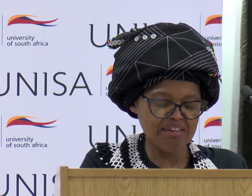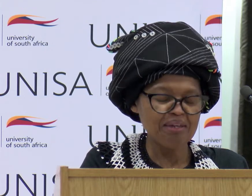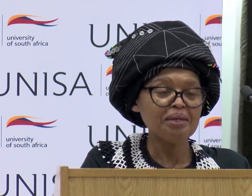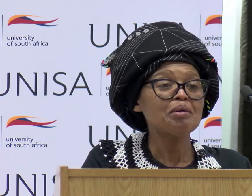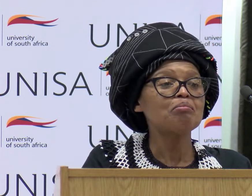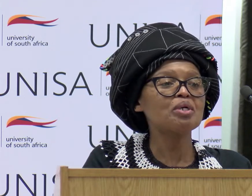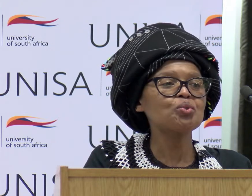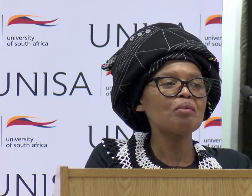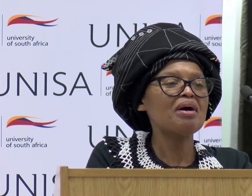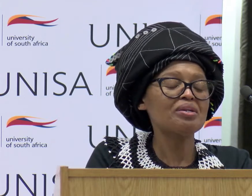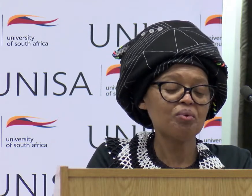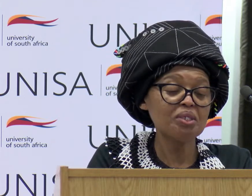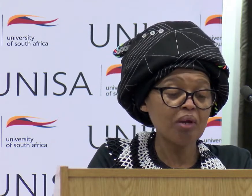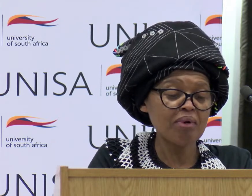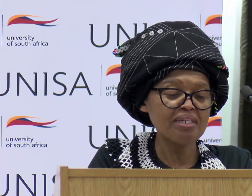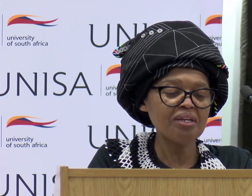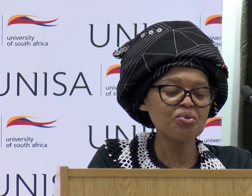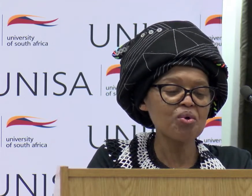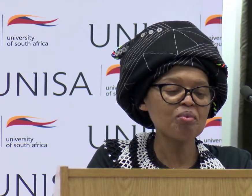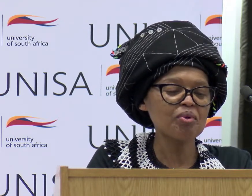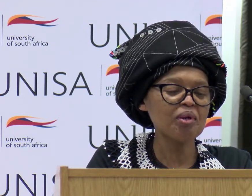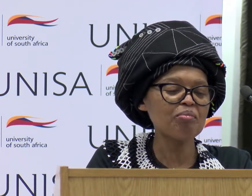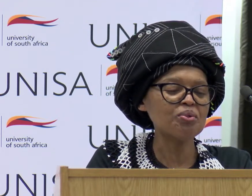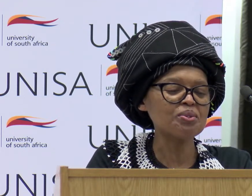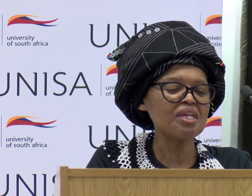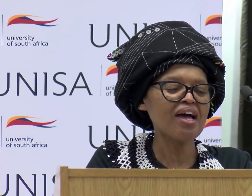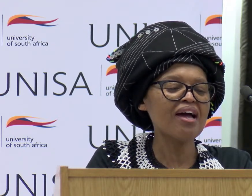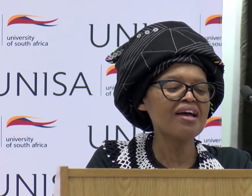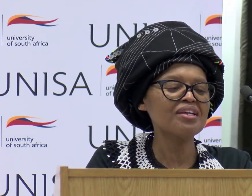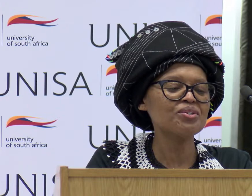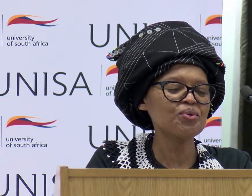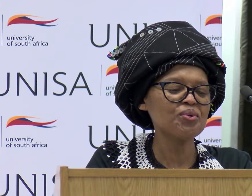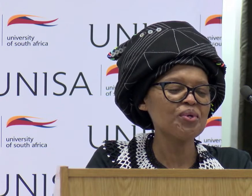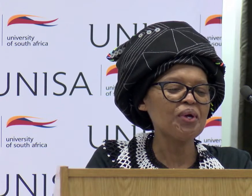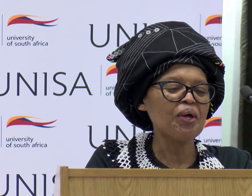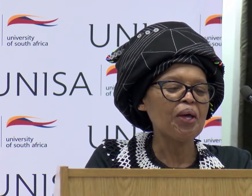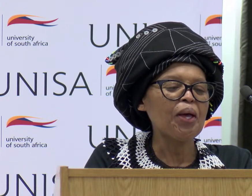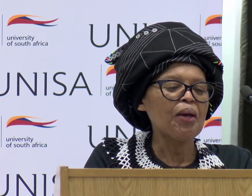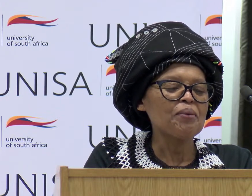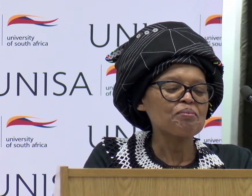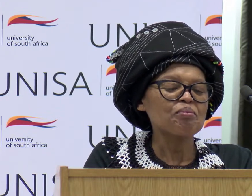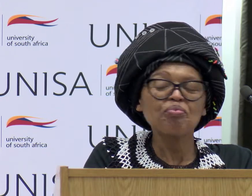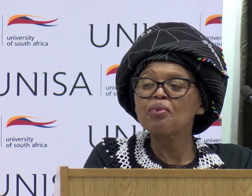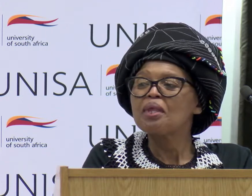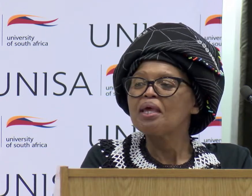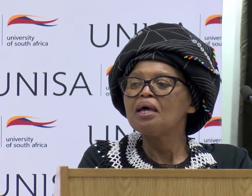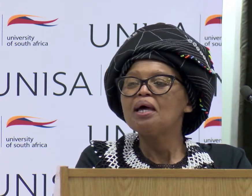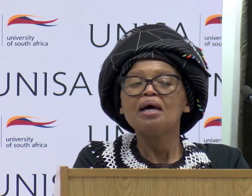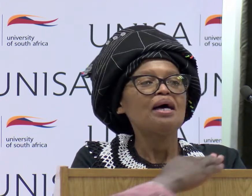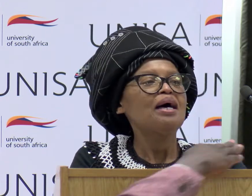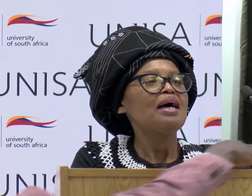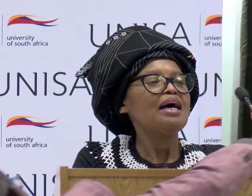ngelengele. Mashwabado washwabade lingomo nempondo zazo.